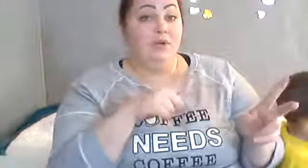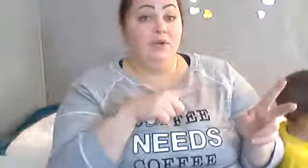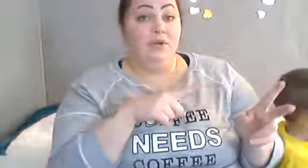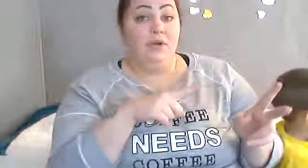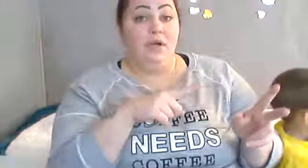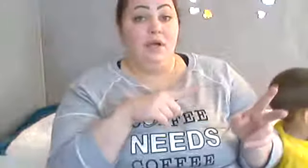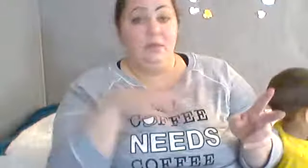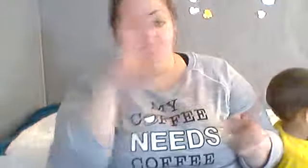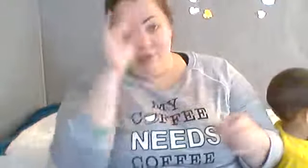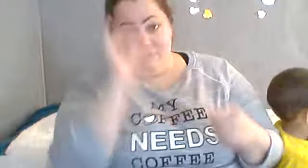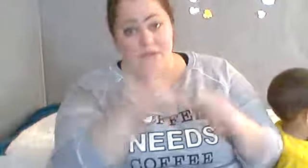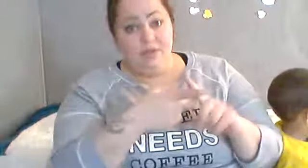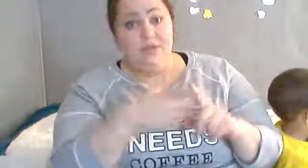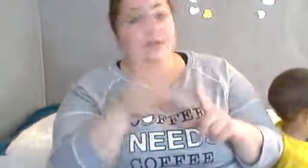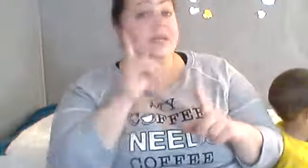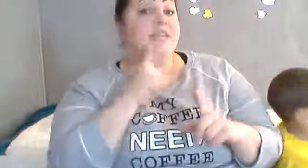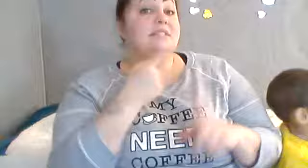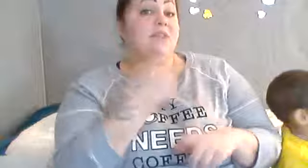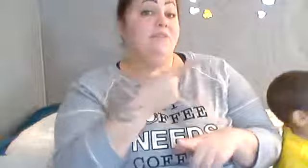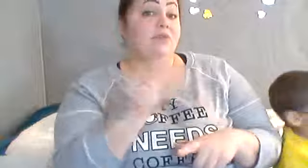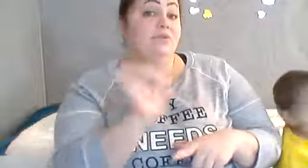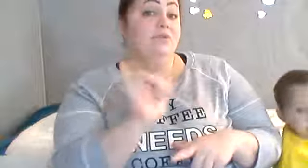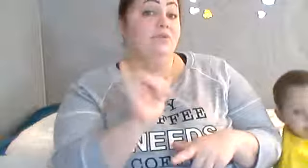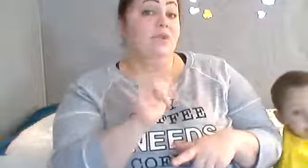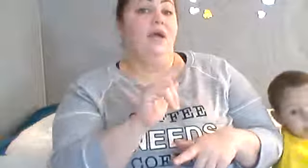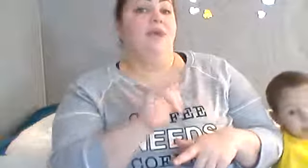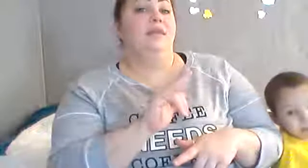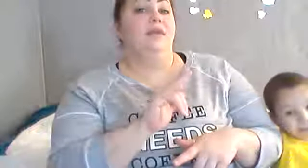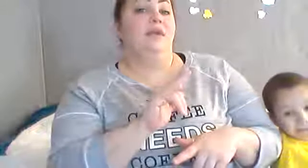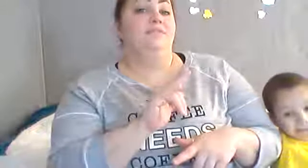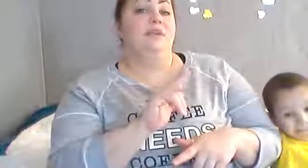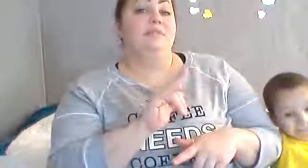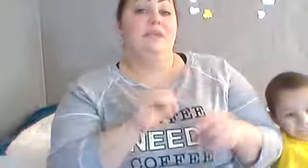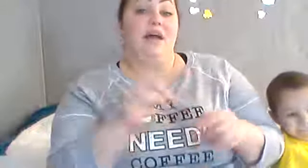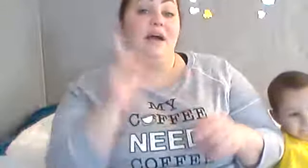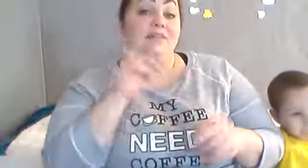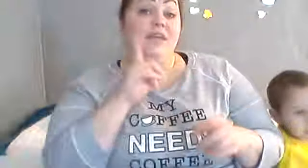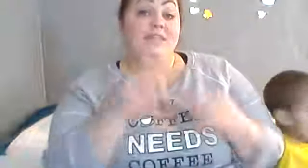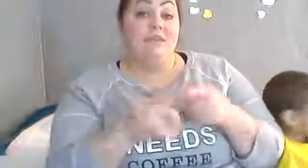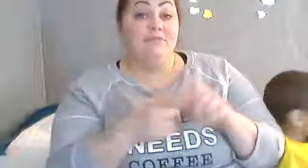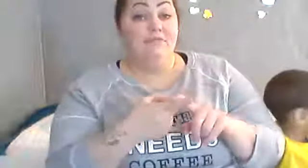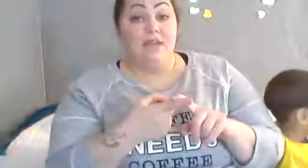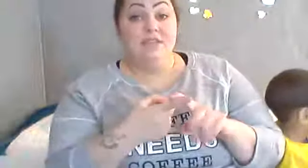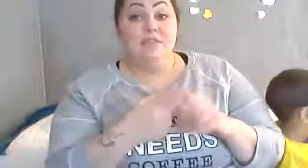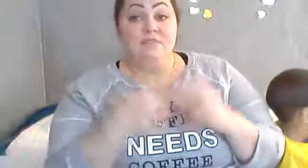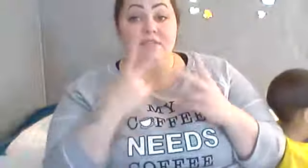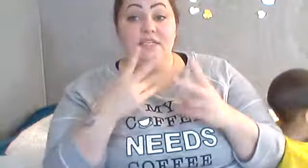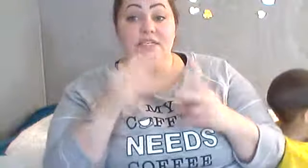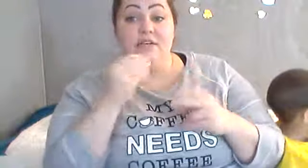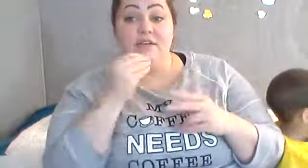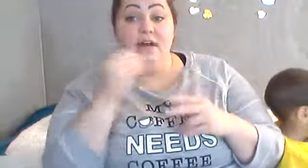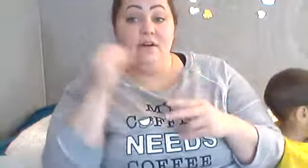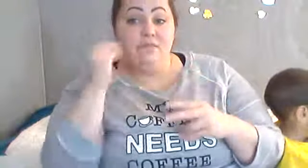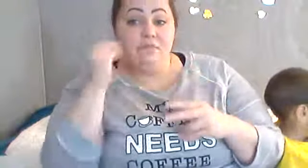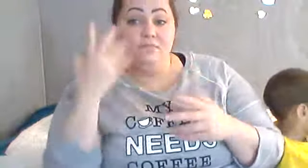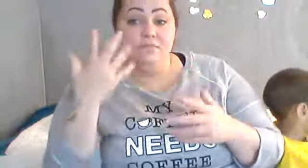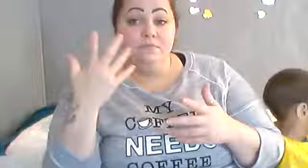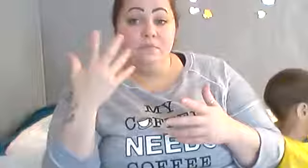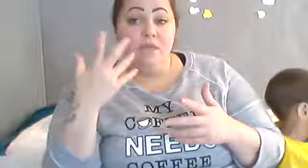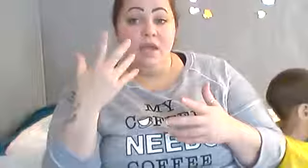her boyfriend. He's deaf also. And then a lot of times they have like deaf friends visiting their house. And